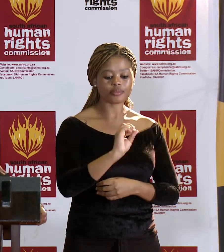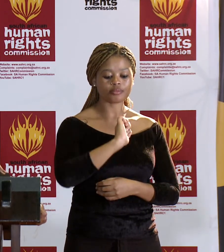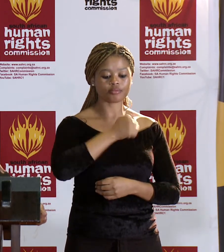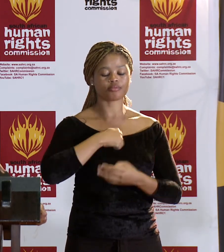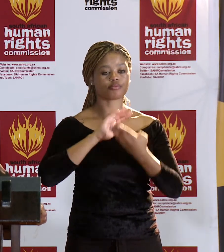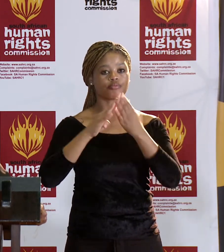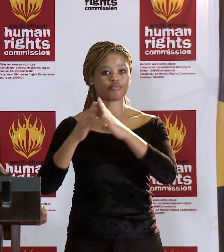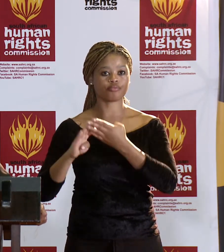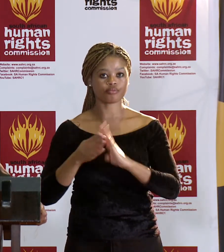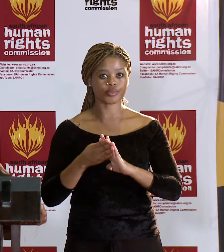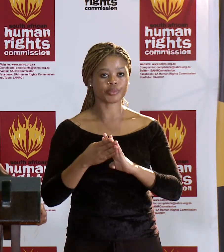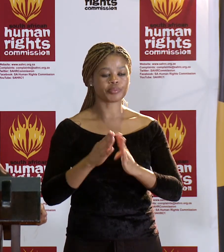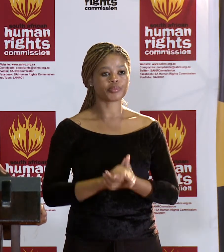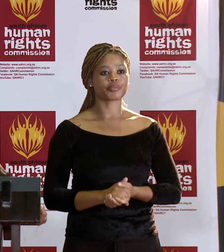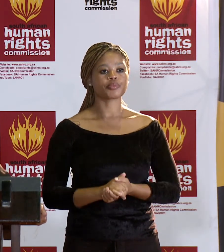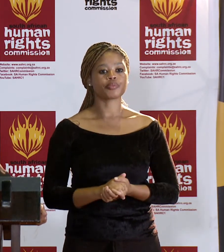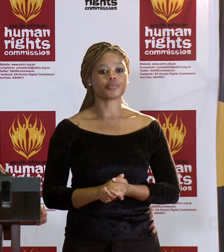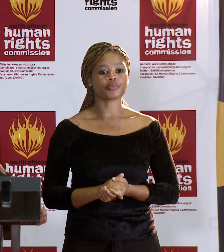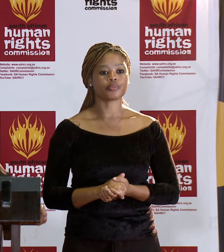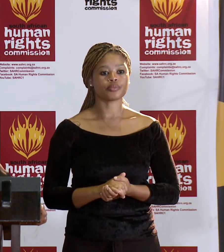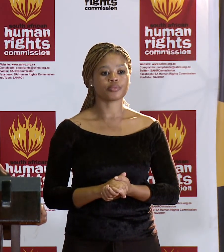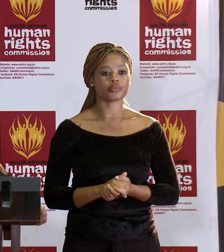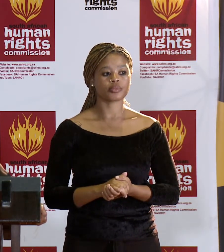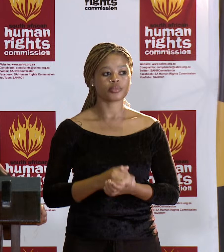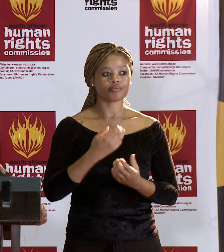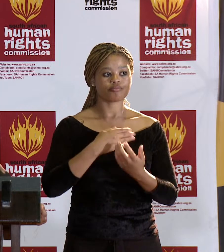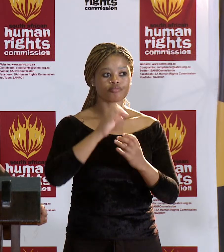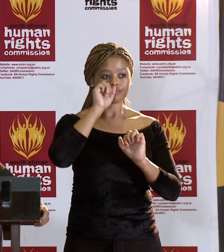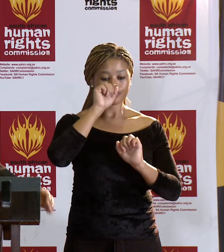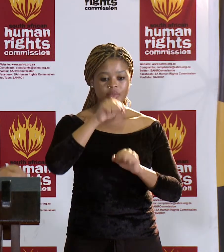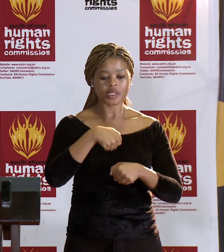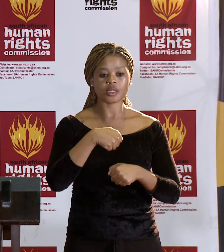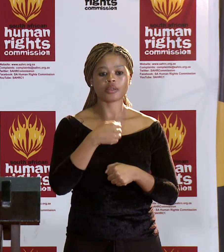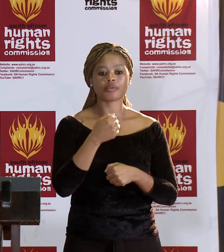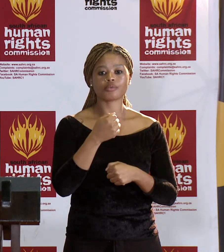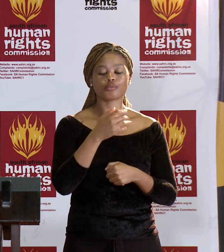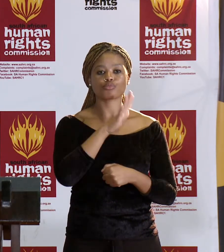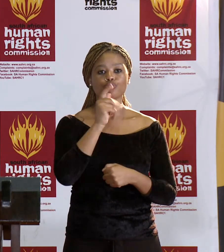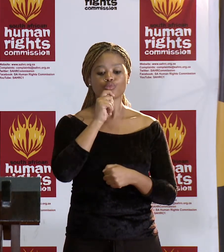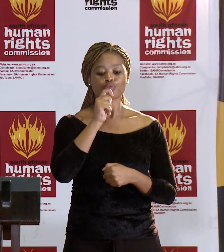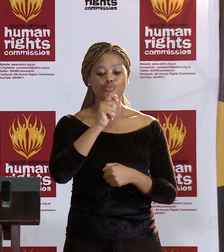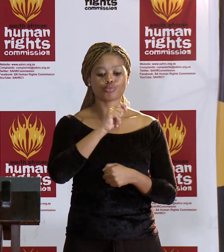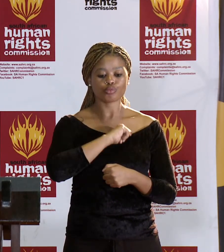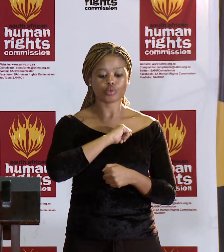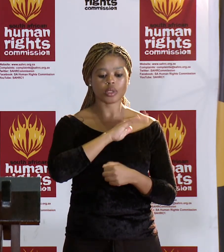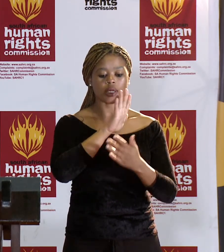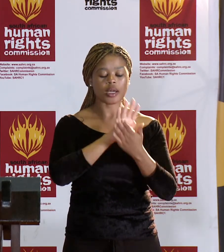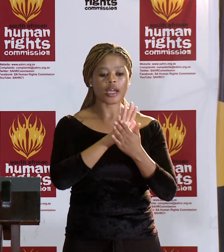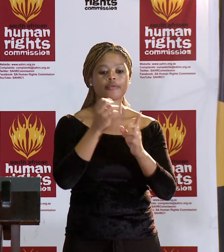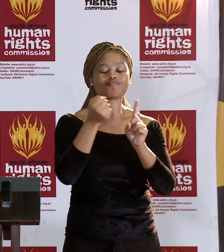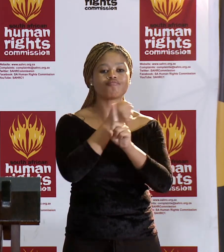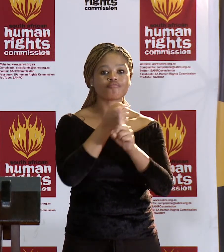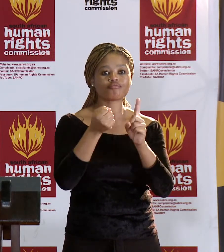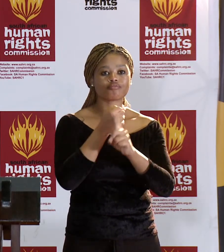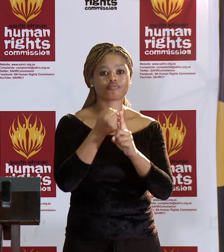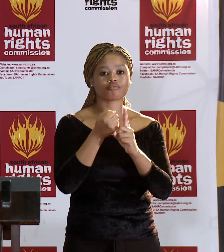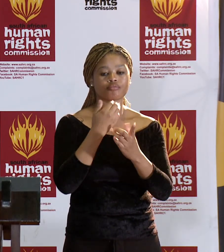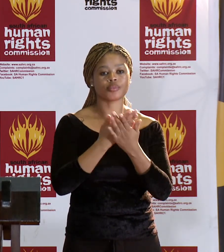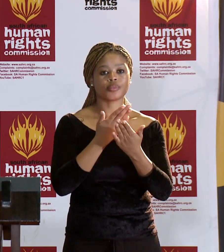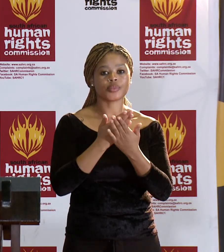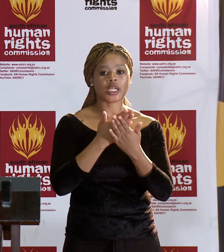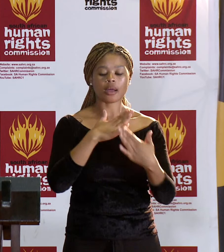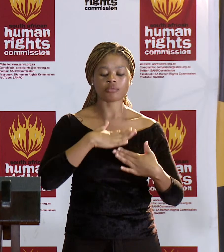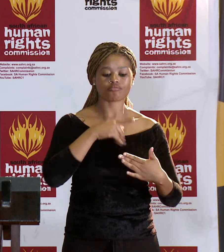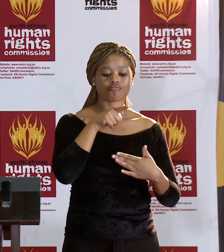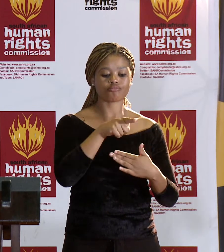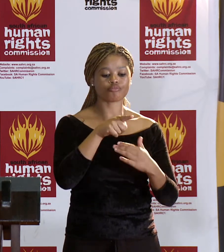society, exacerbated by the ease with which such untrue and unjustified views can be expressed on